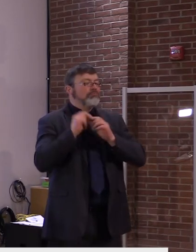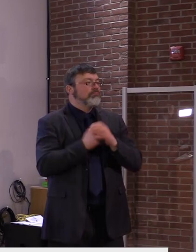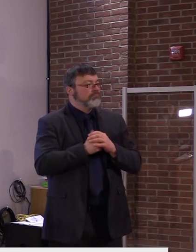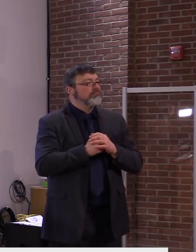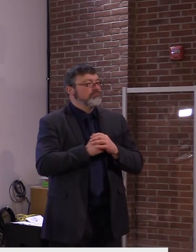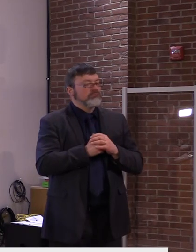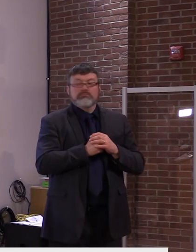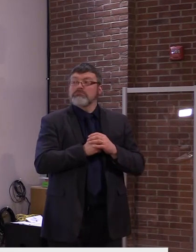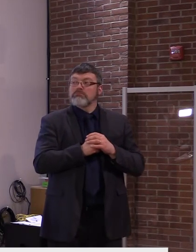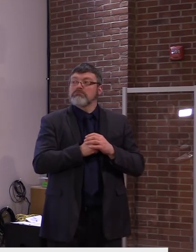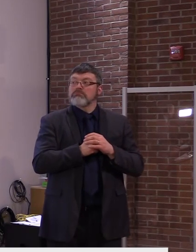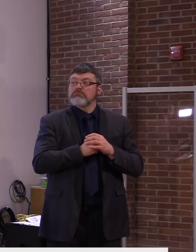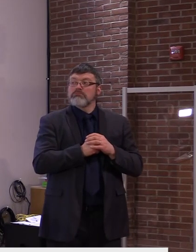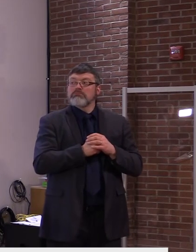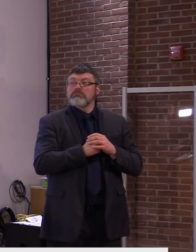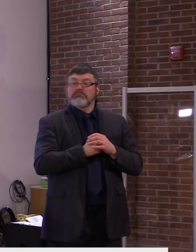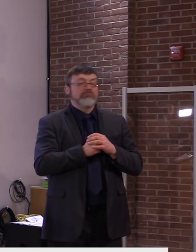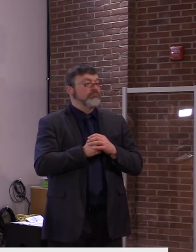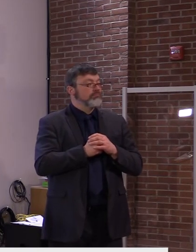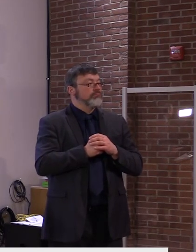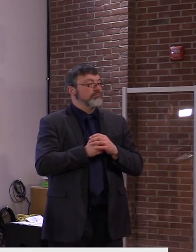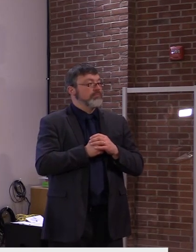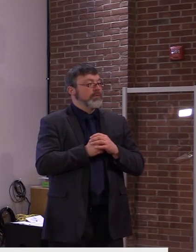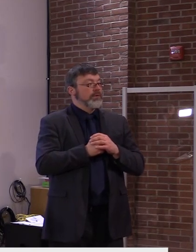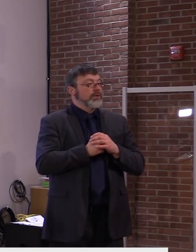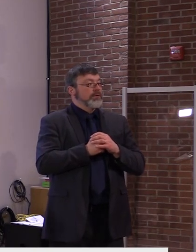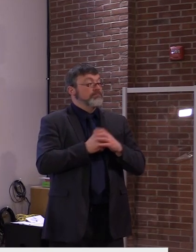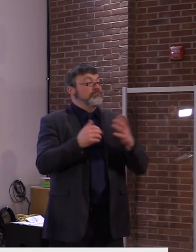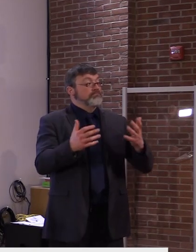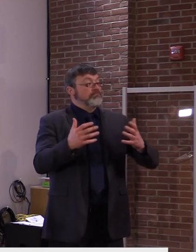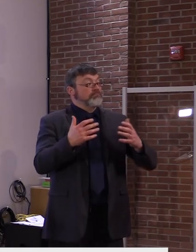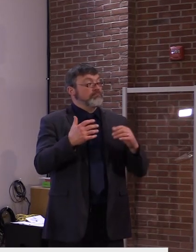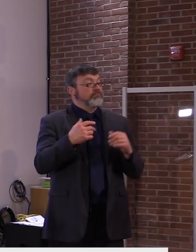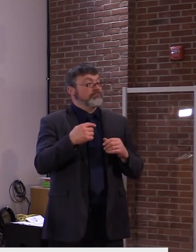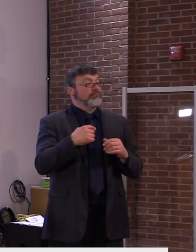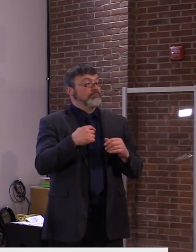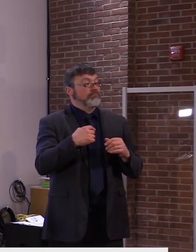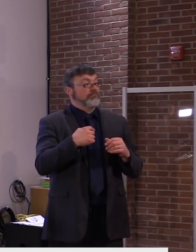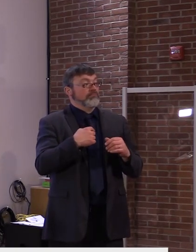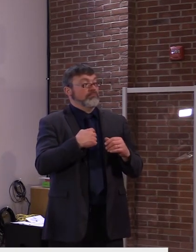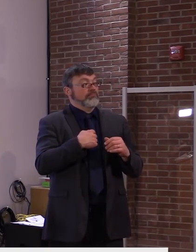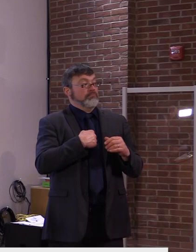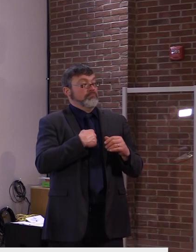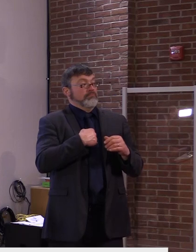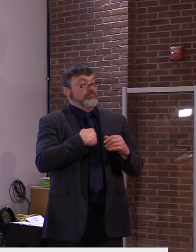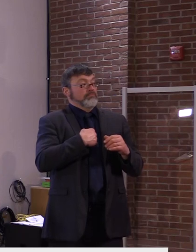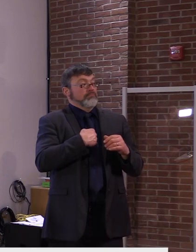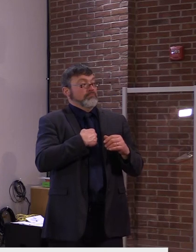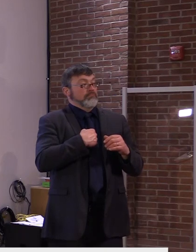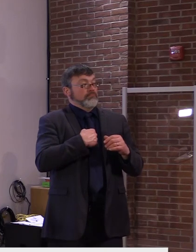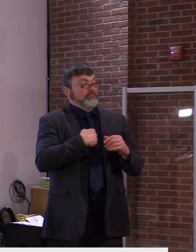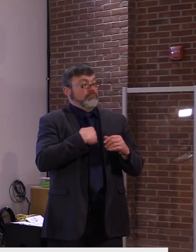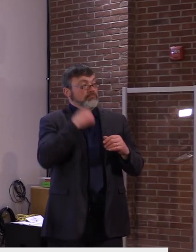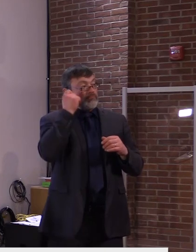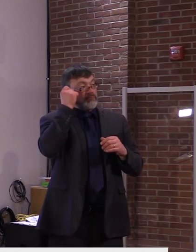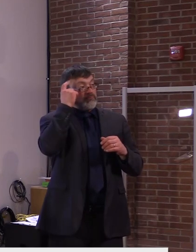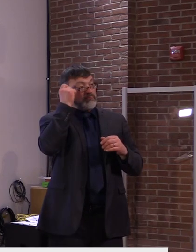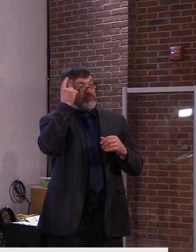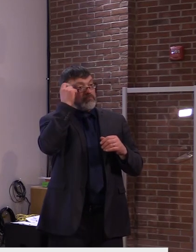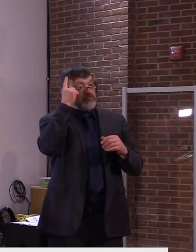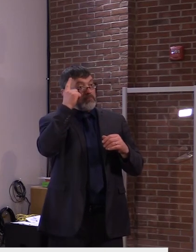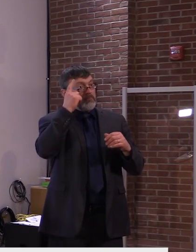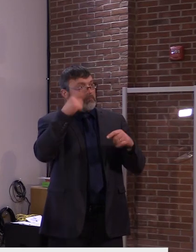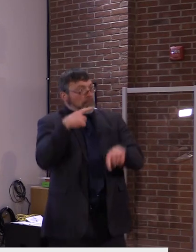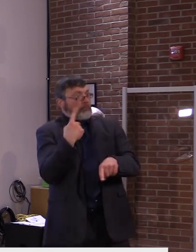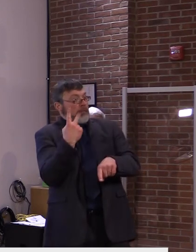really accelerated. I might add, this is a phenomenon that's being noted around the country now and shows the true success